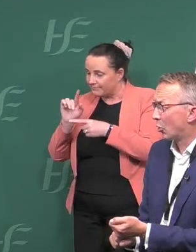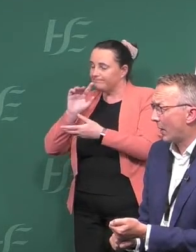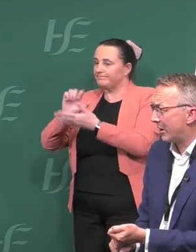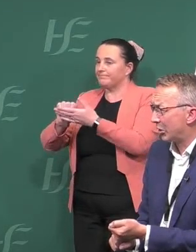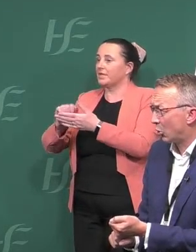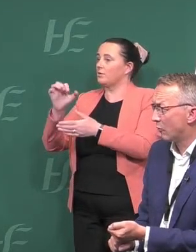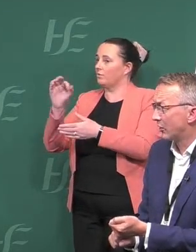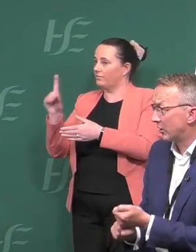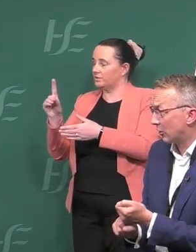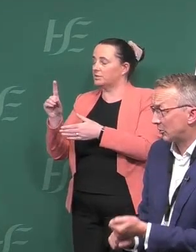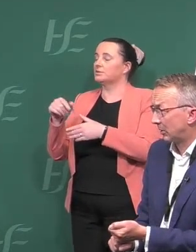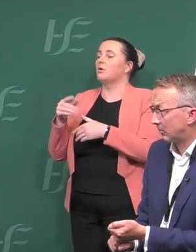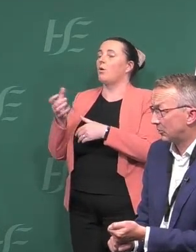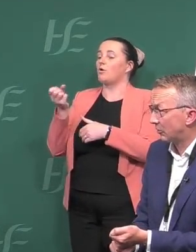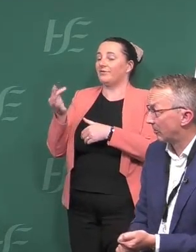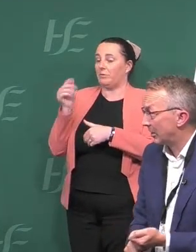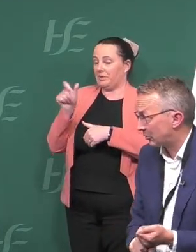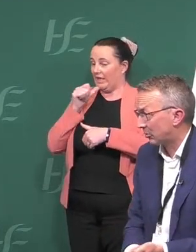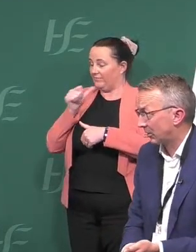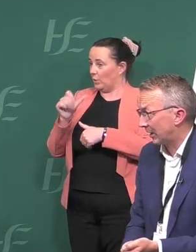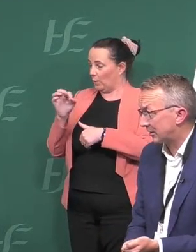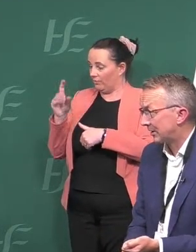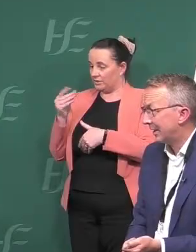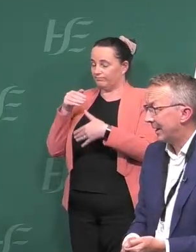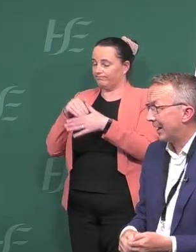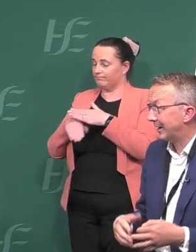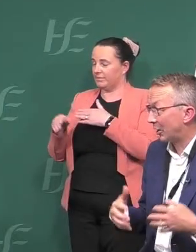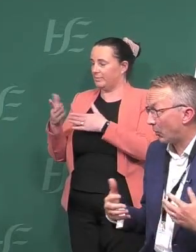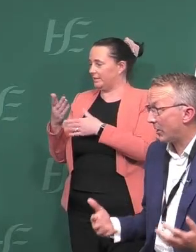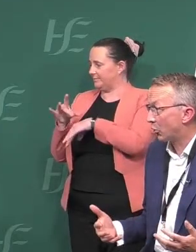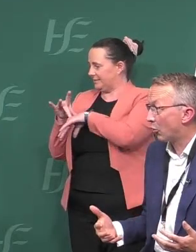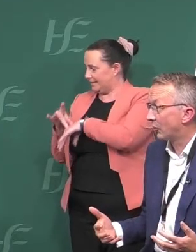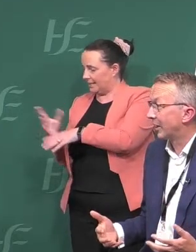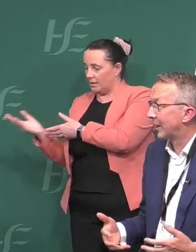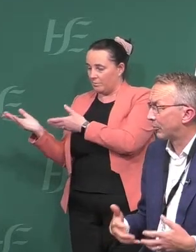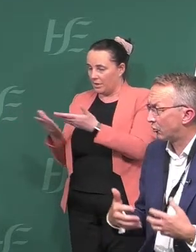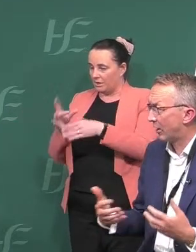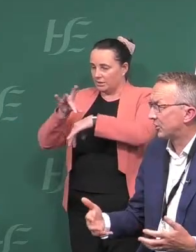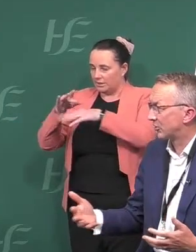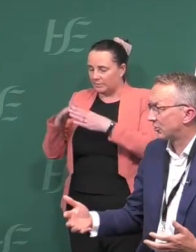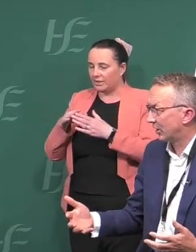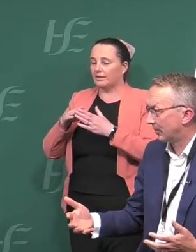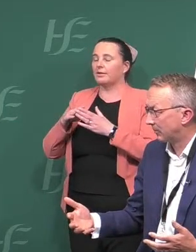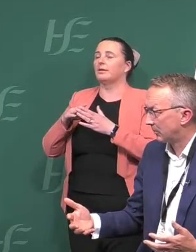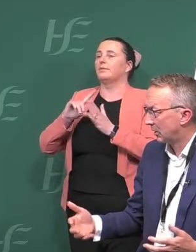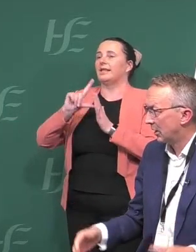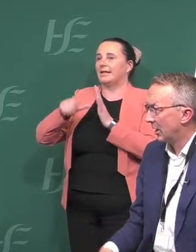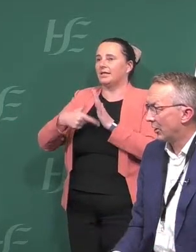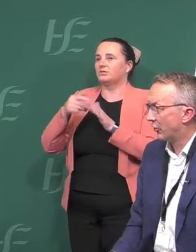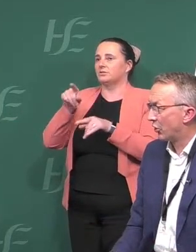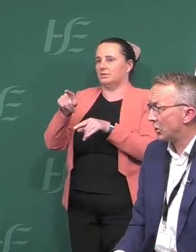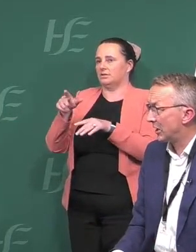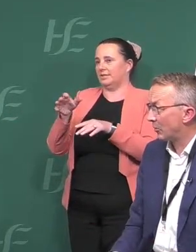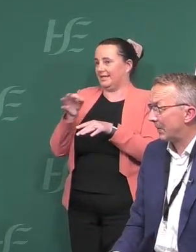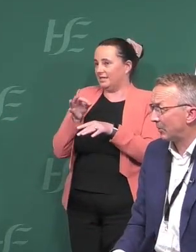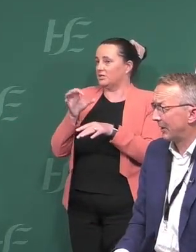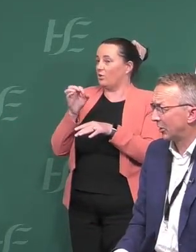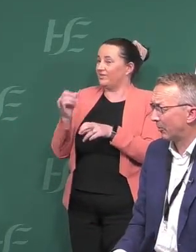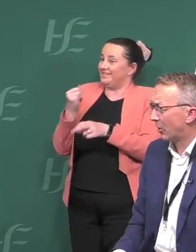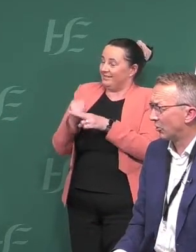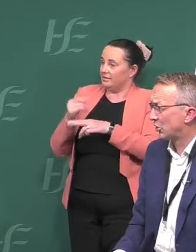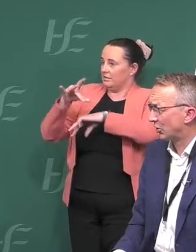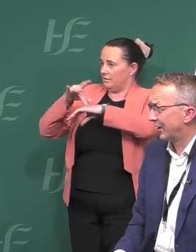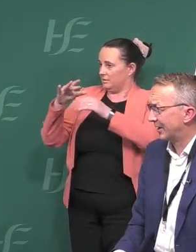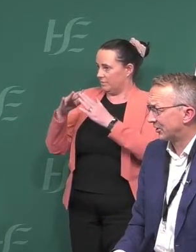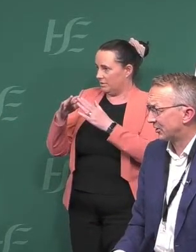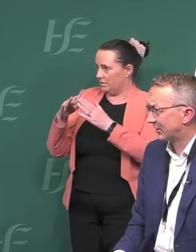people who acquire COVID in hospital. So they're admitted with something else and they acquire COVID, and that protracts their stay. And thirdly, are people picked